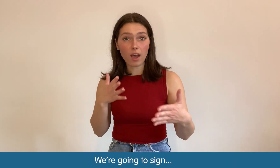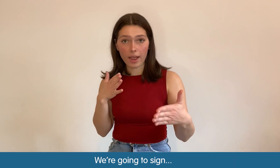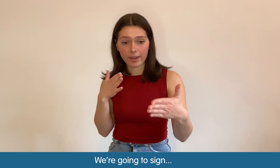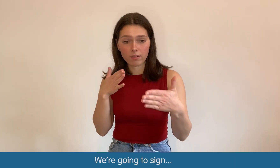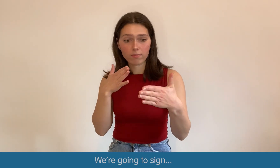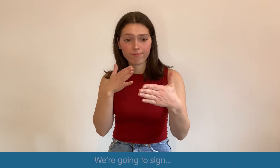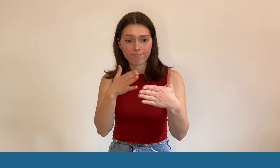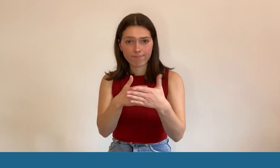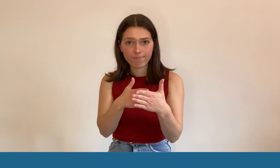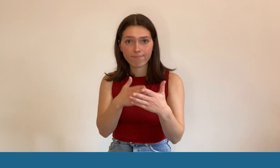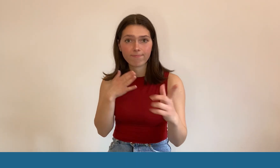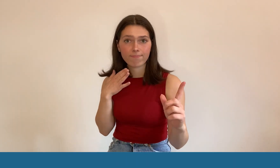sign.